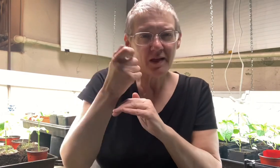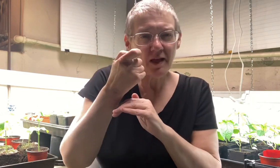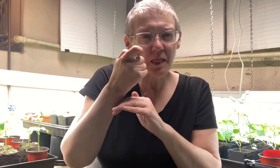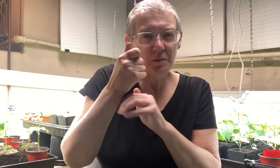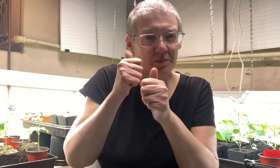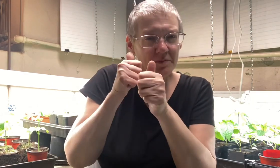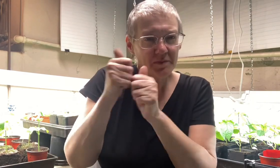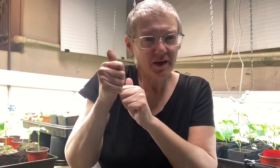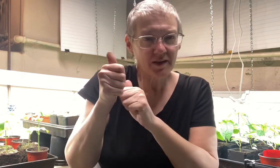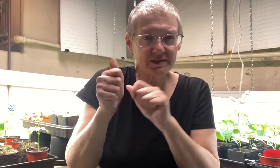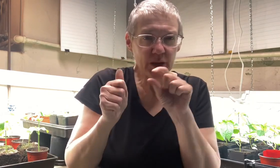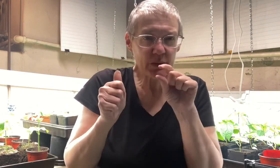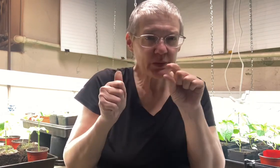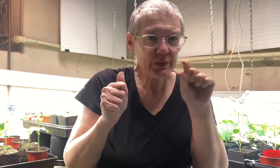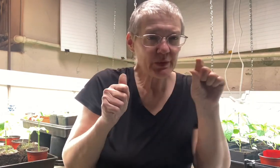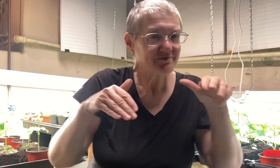the right time to pinch them back.